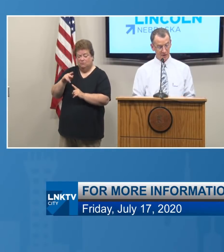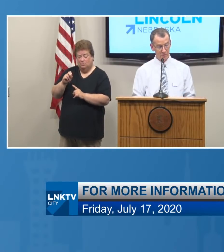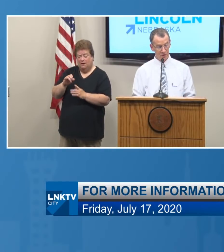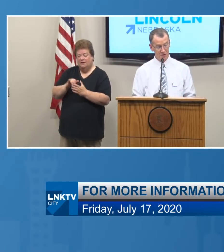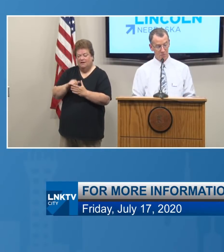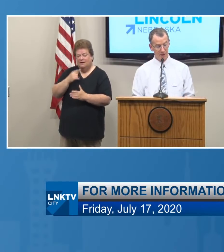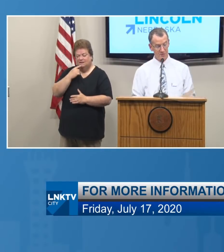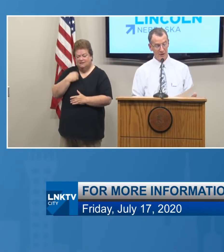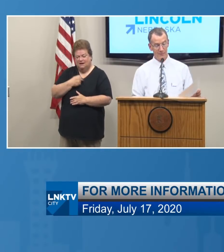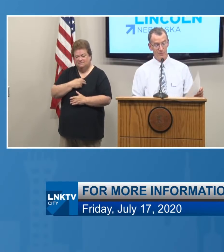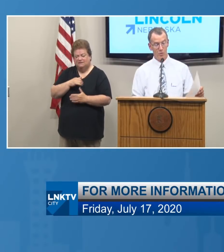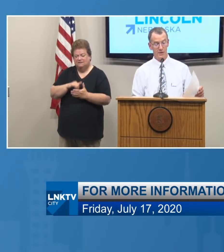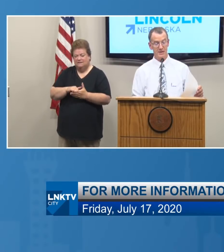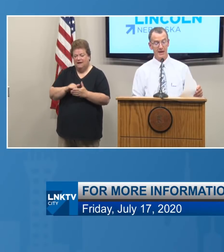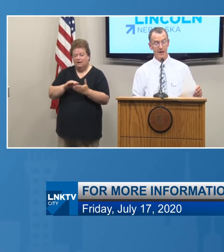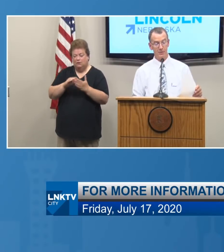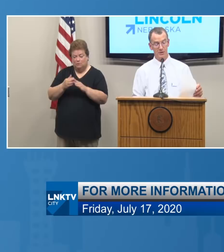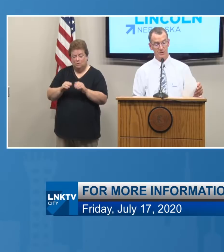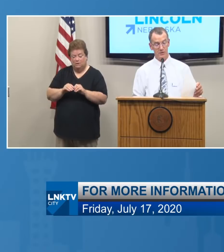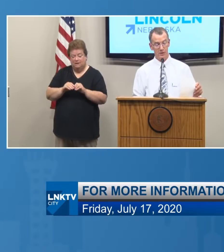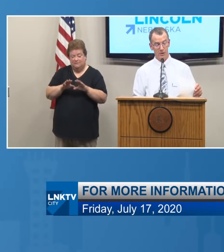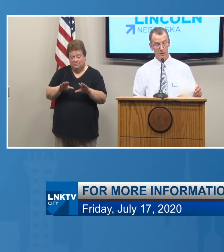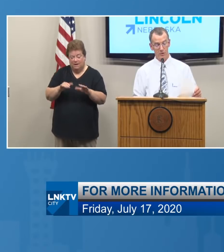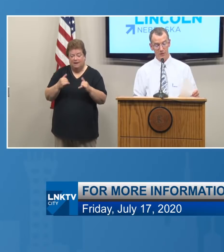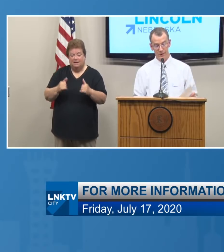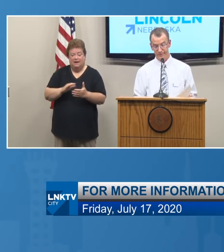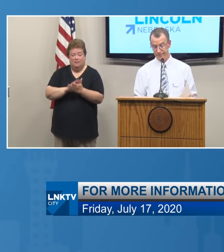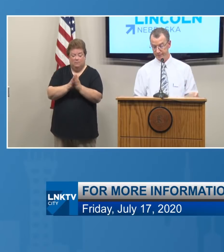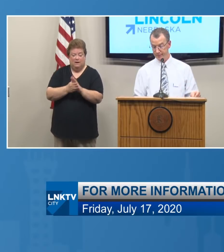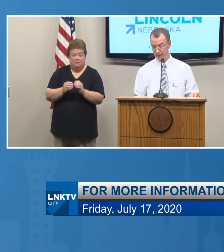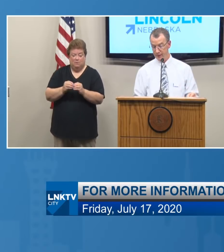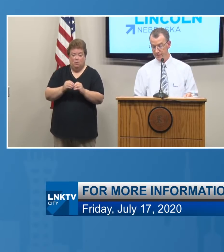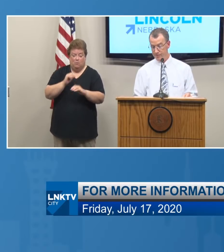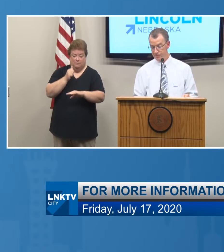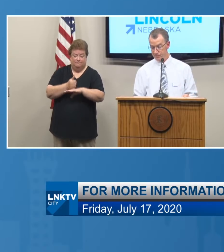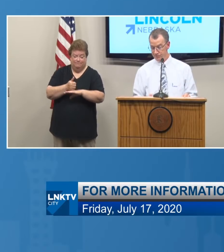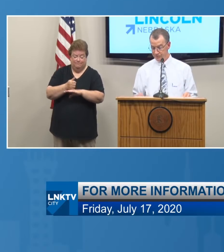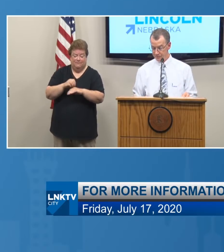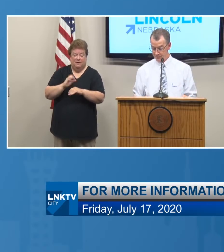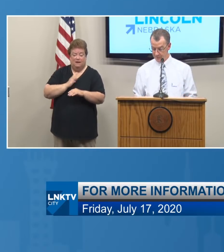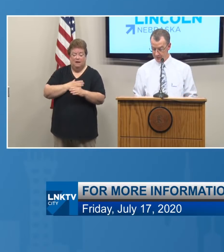tells us that community spread is becoming more established in our community.